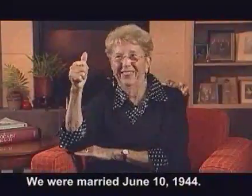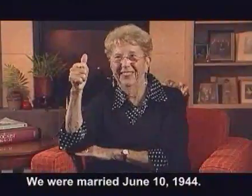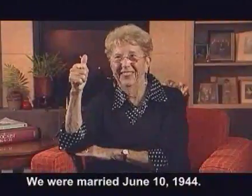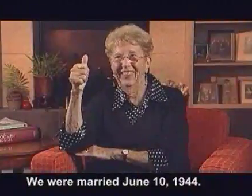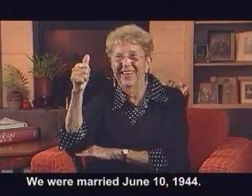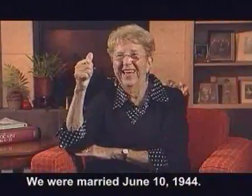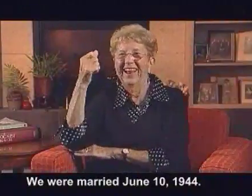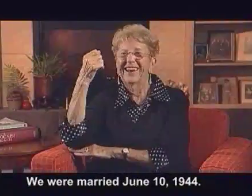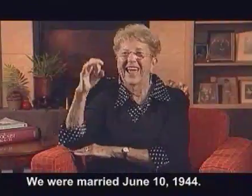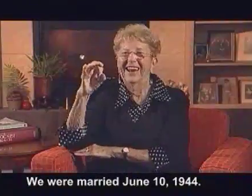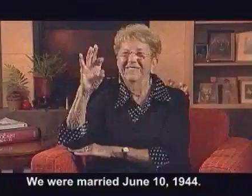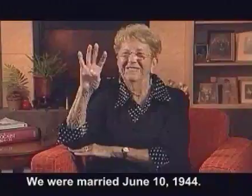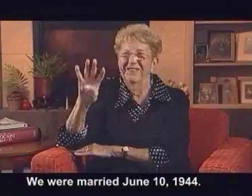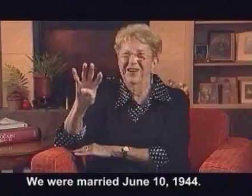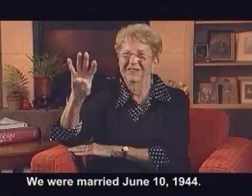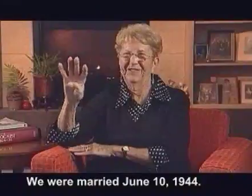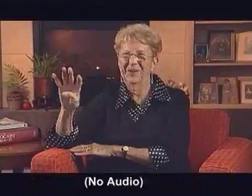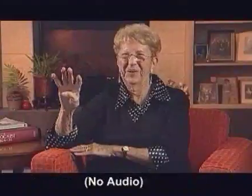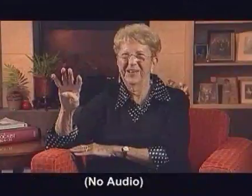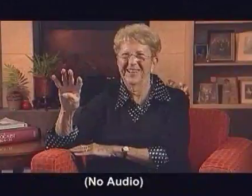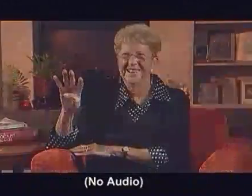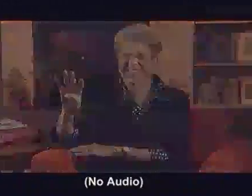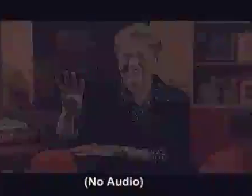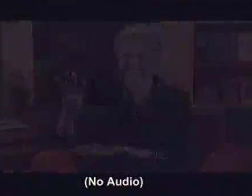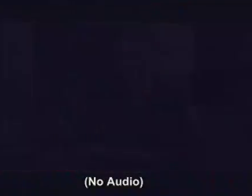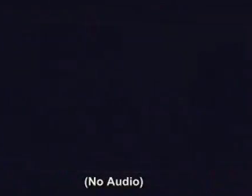10th, 1944.